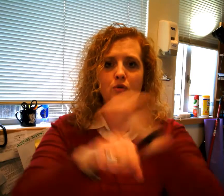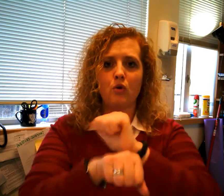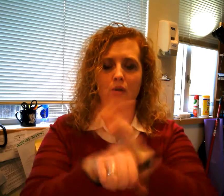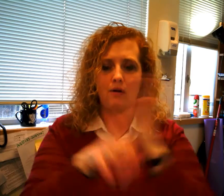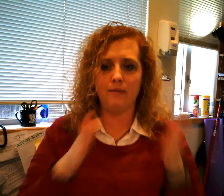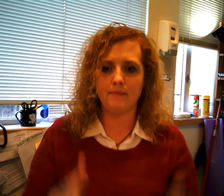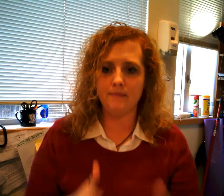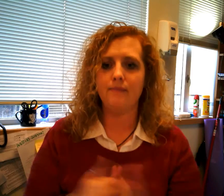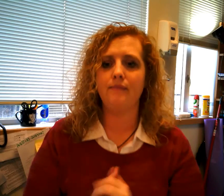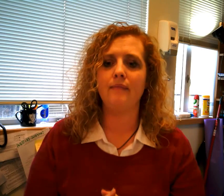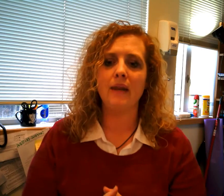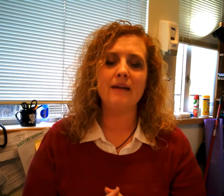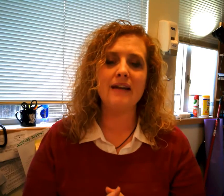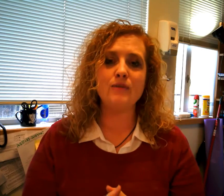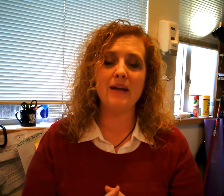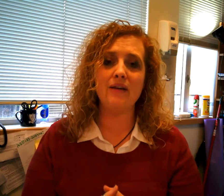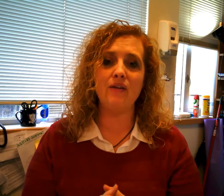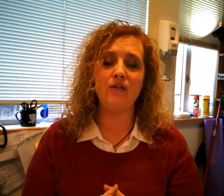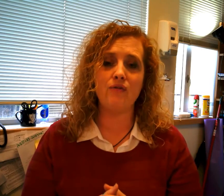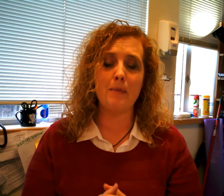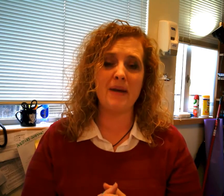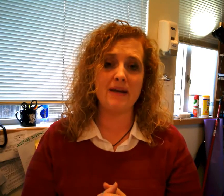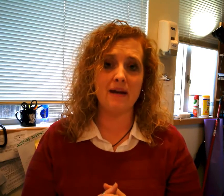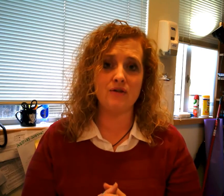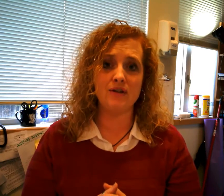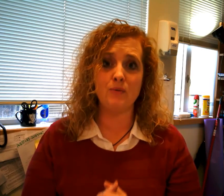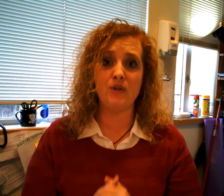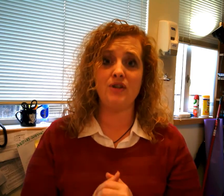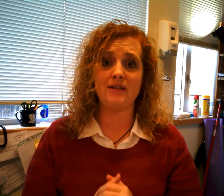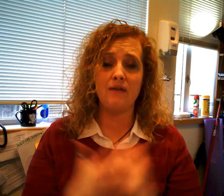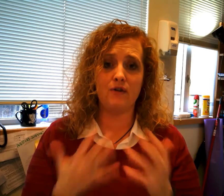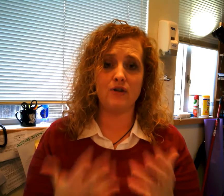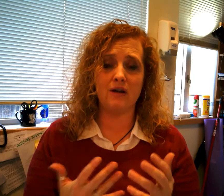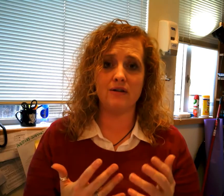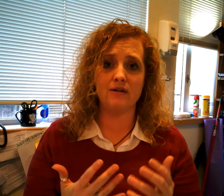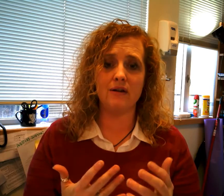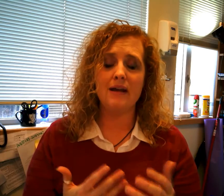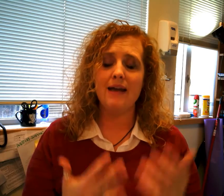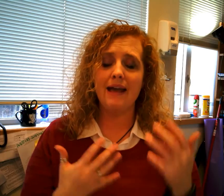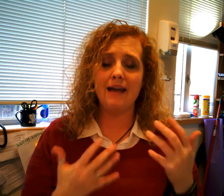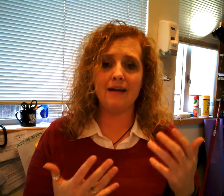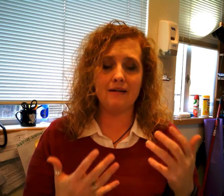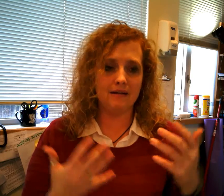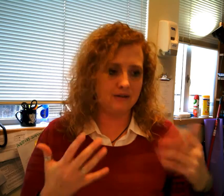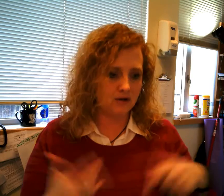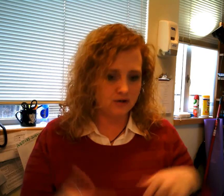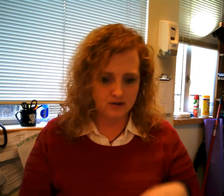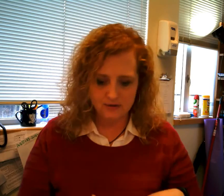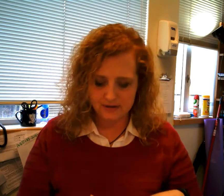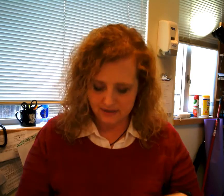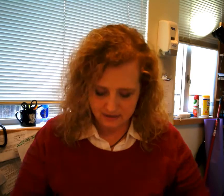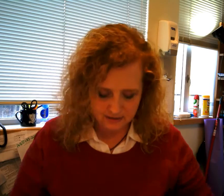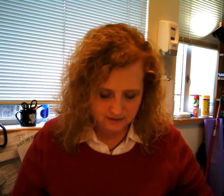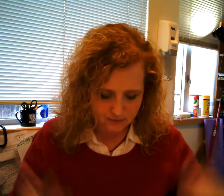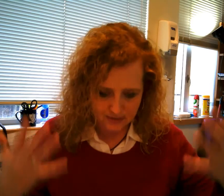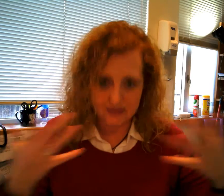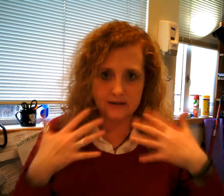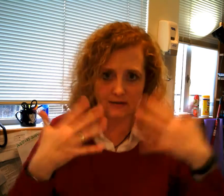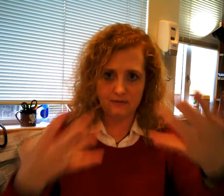worker. Next one is podiatrist, which is a foot doctor. And it's hard to do this with this video